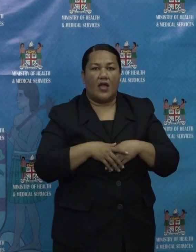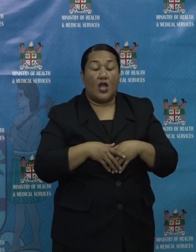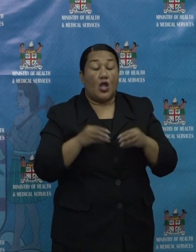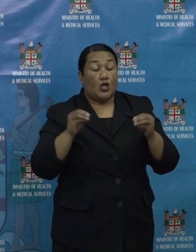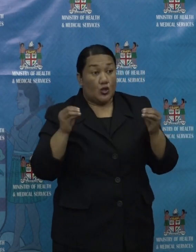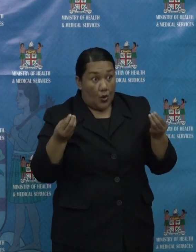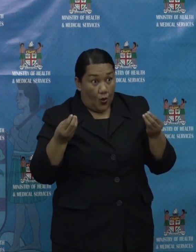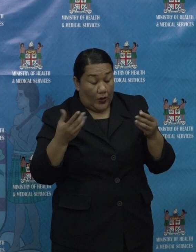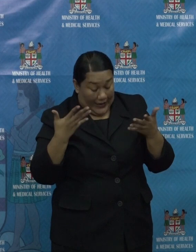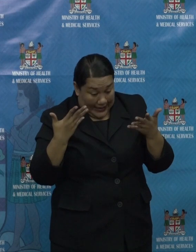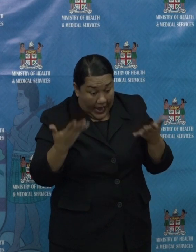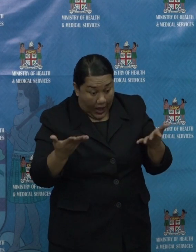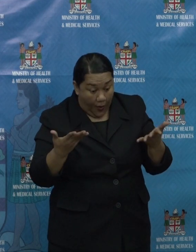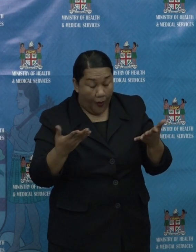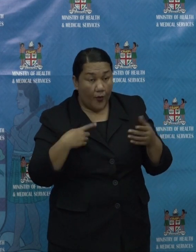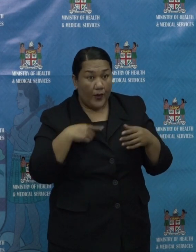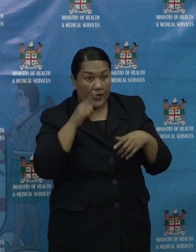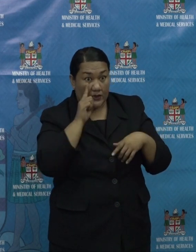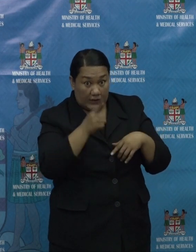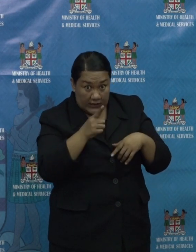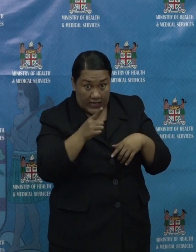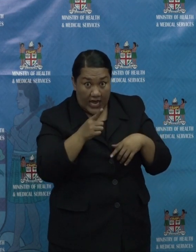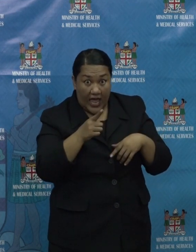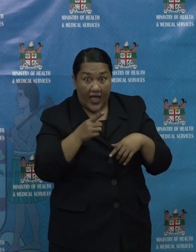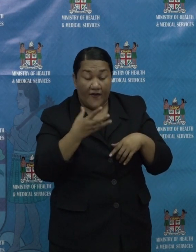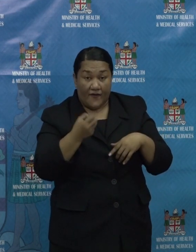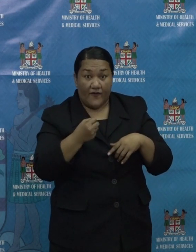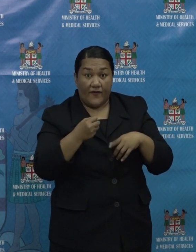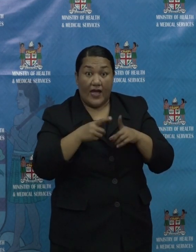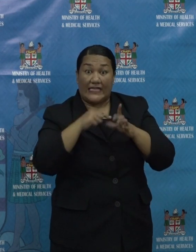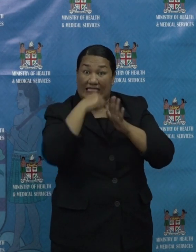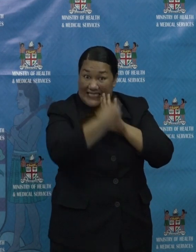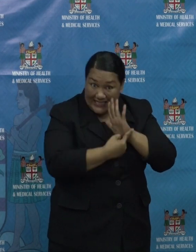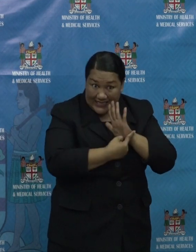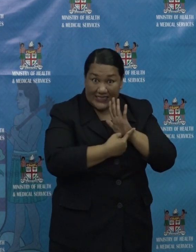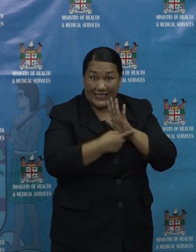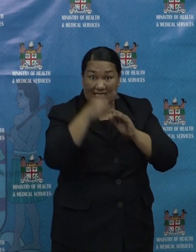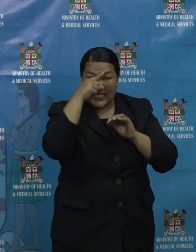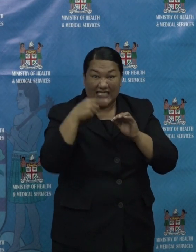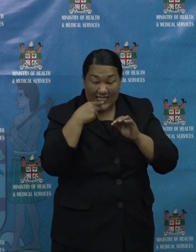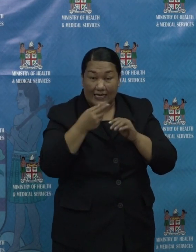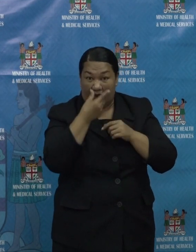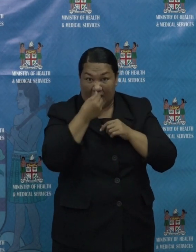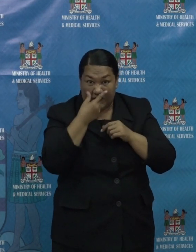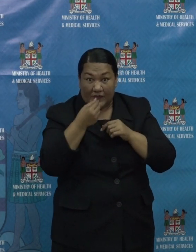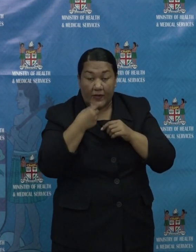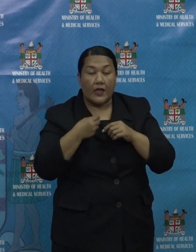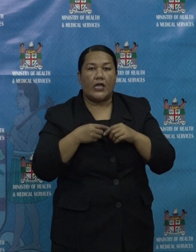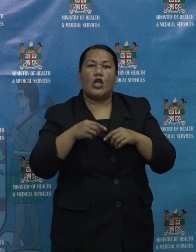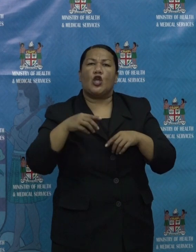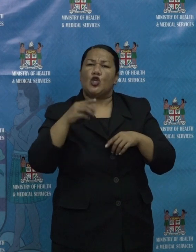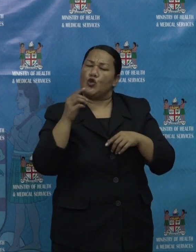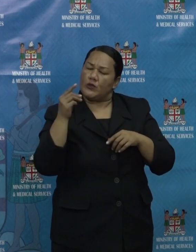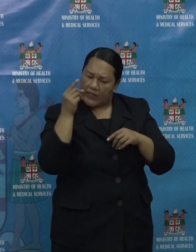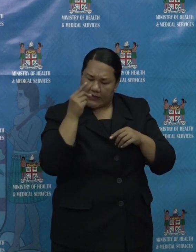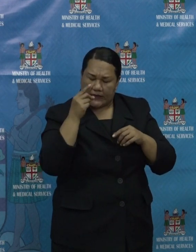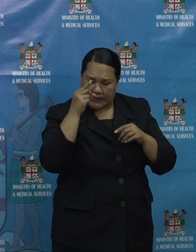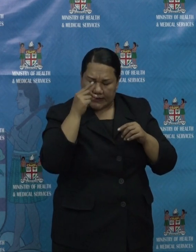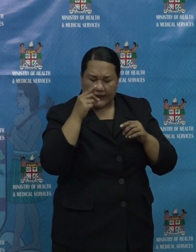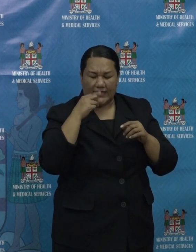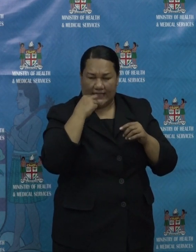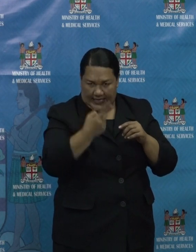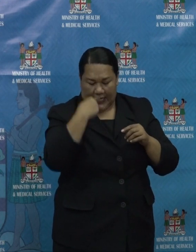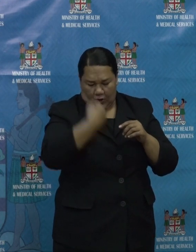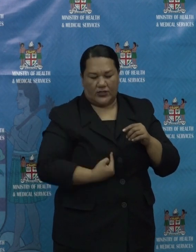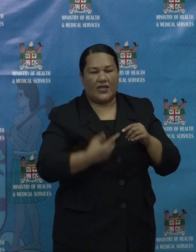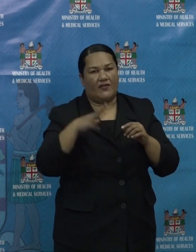develop symptoms in Suvarnasori, you should just assume you have COVID-19 and self-isolate for 14 days. But in the Western Division,